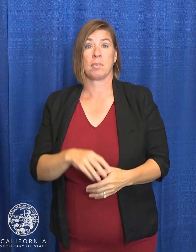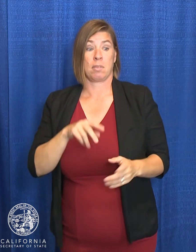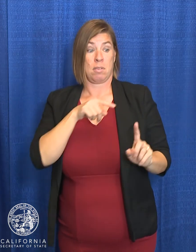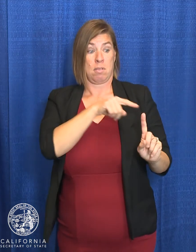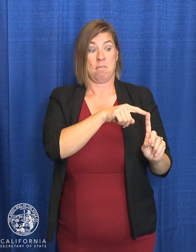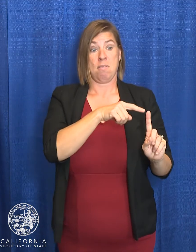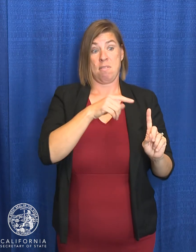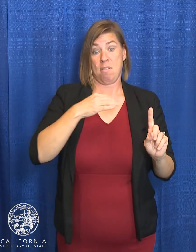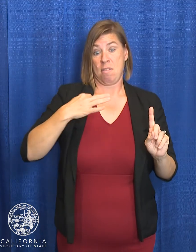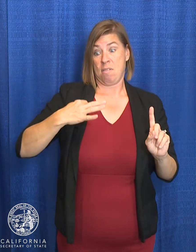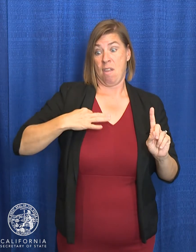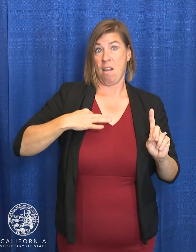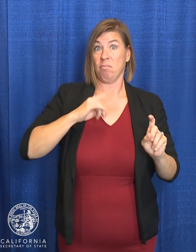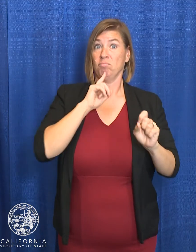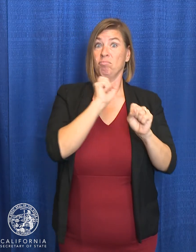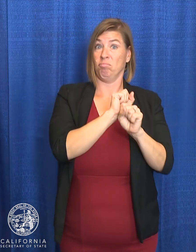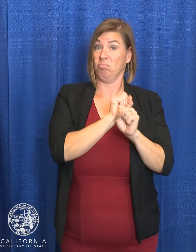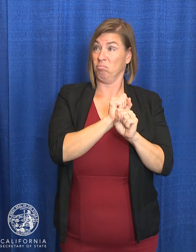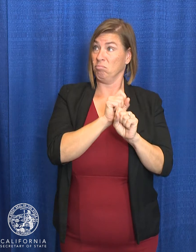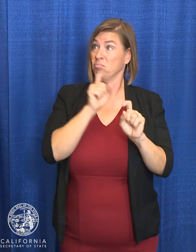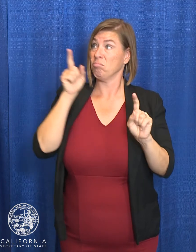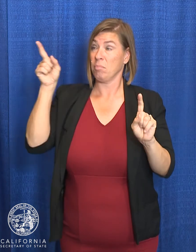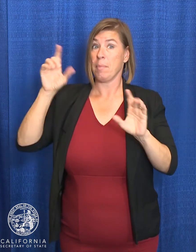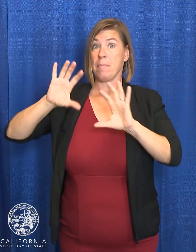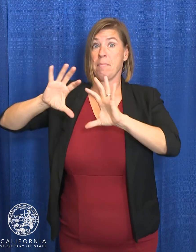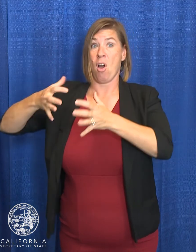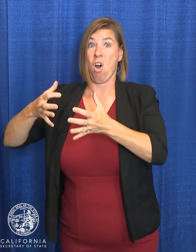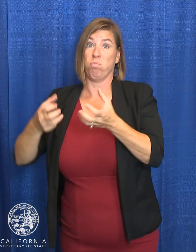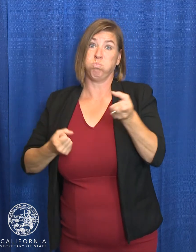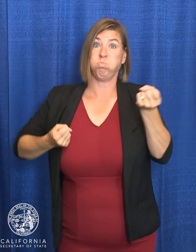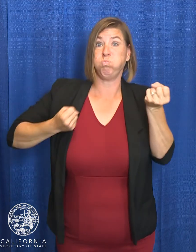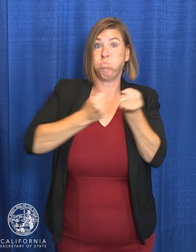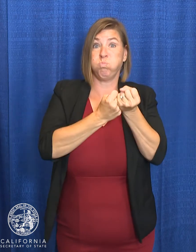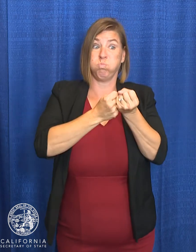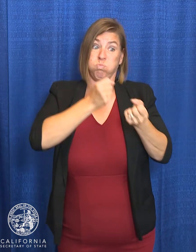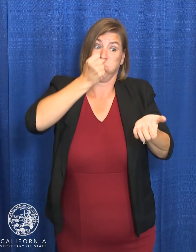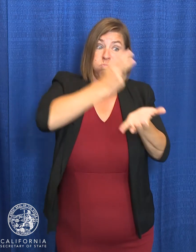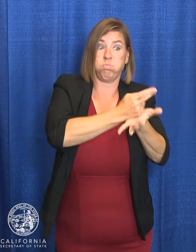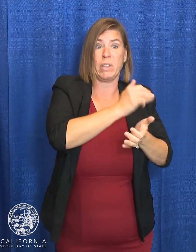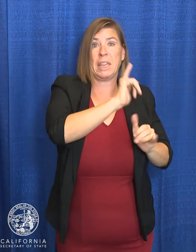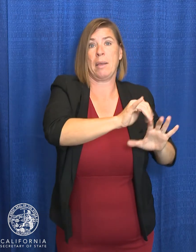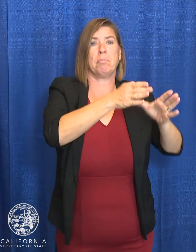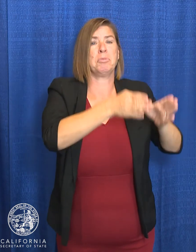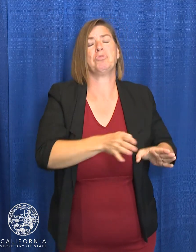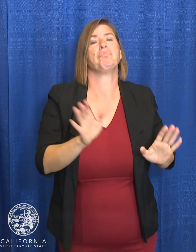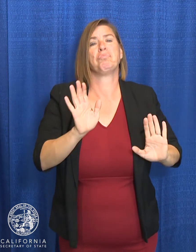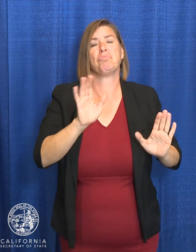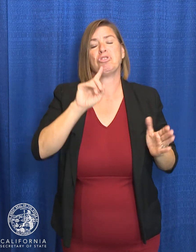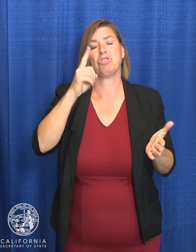It does not imply that the candidate is endorsed by the party or that the party approves of the candidate.